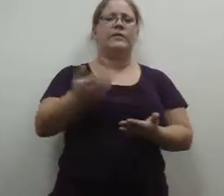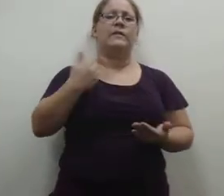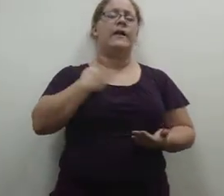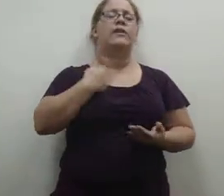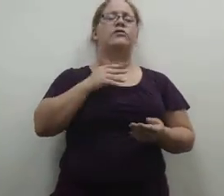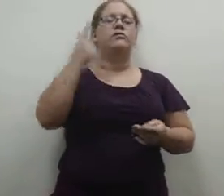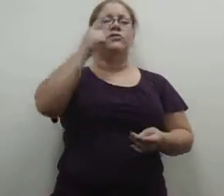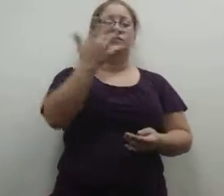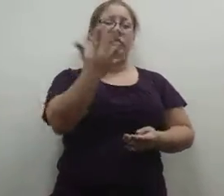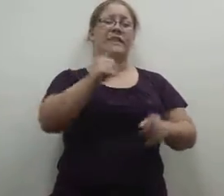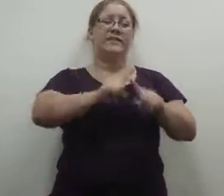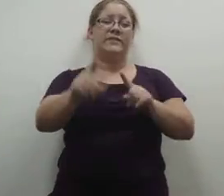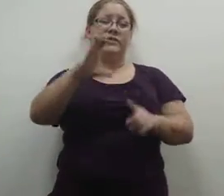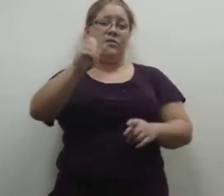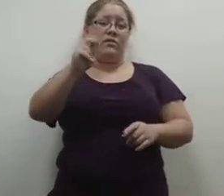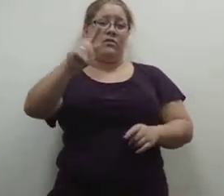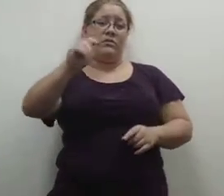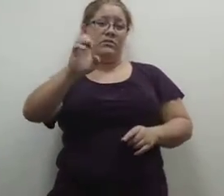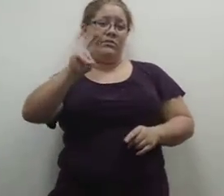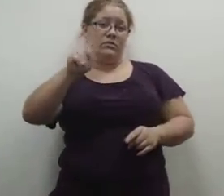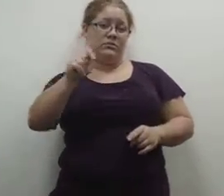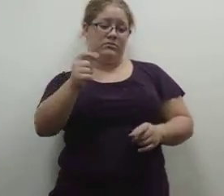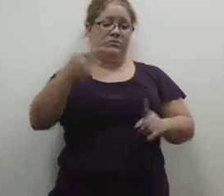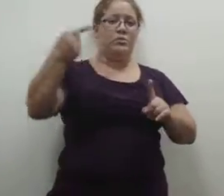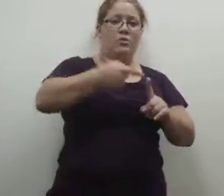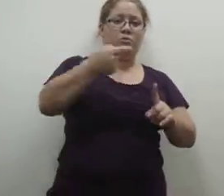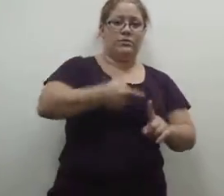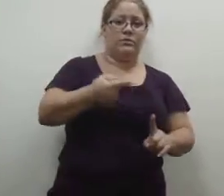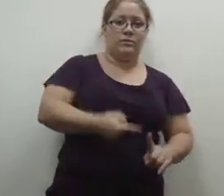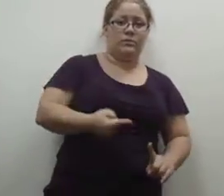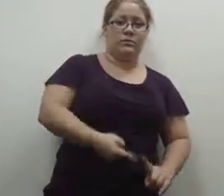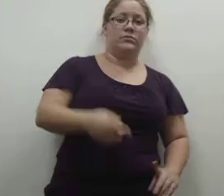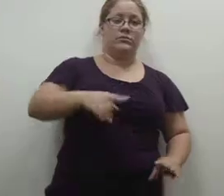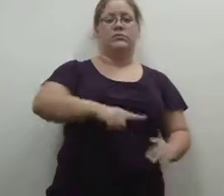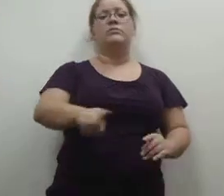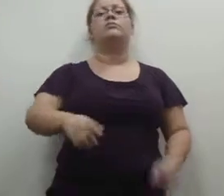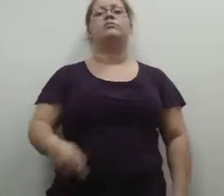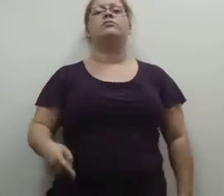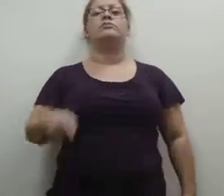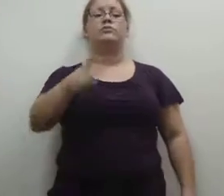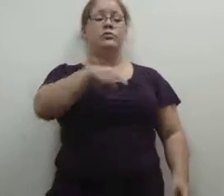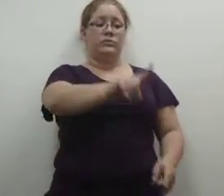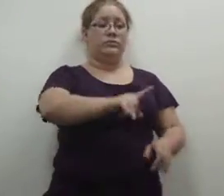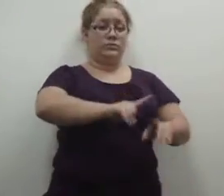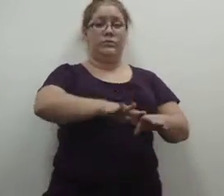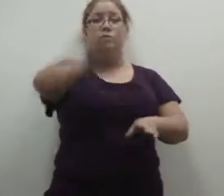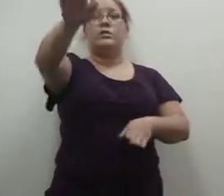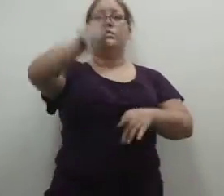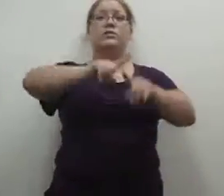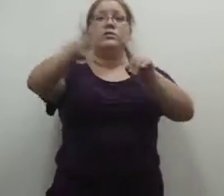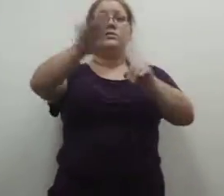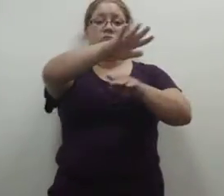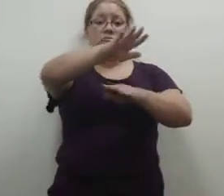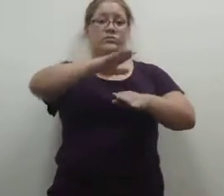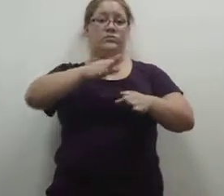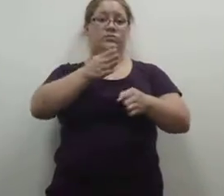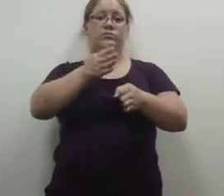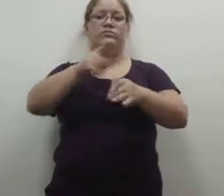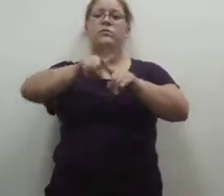areas. So students then, when they went off to their major courses, they knew MLA style, they knew CBE style from biology,